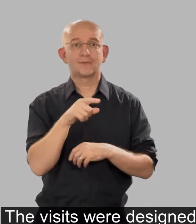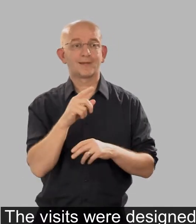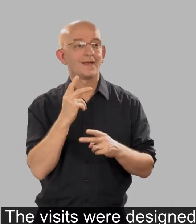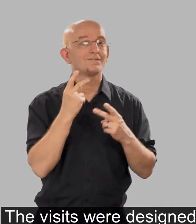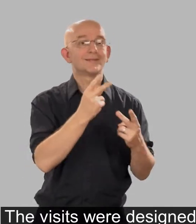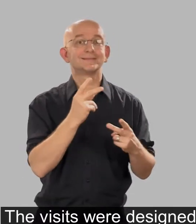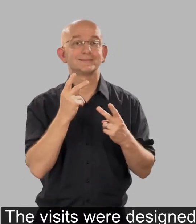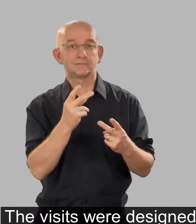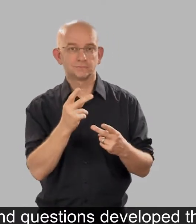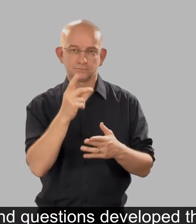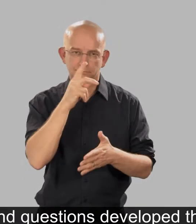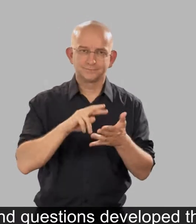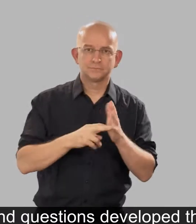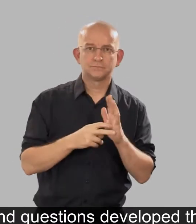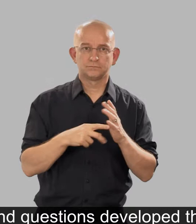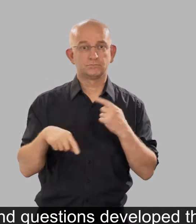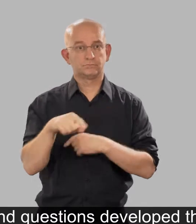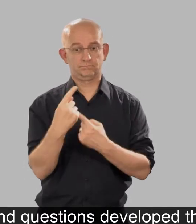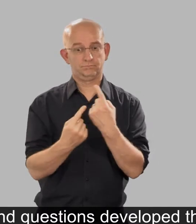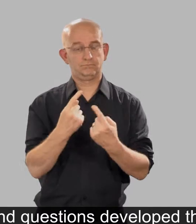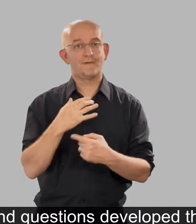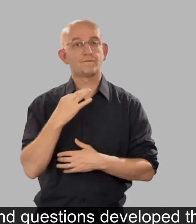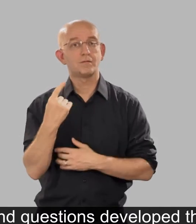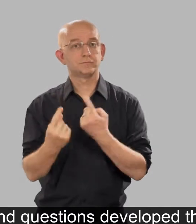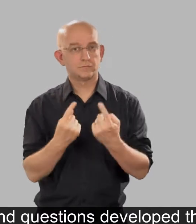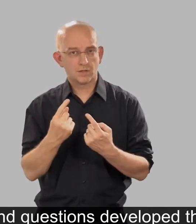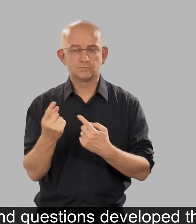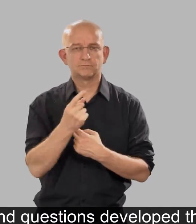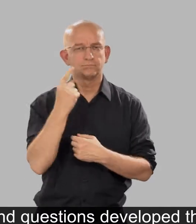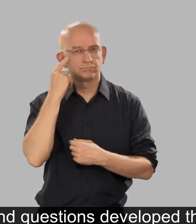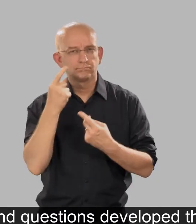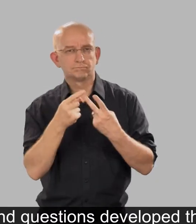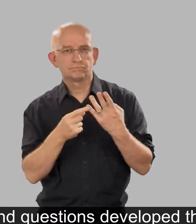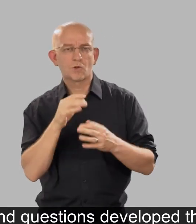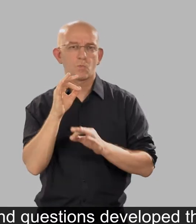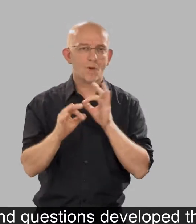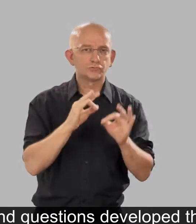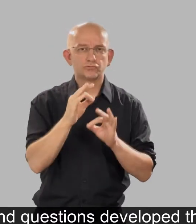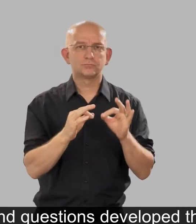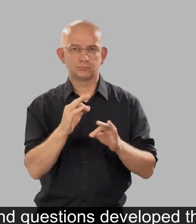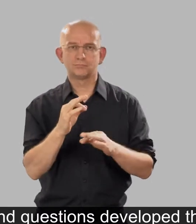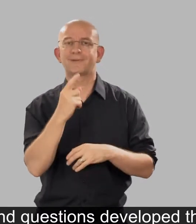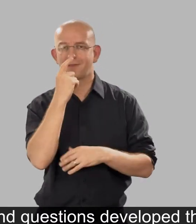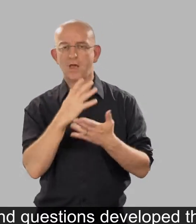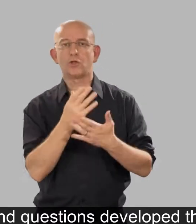The visits were designed by the volunteers and questions developed that could apply to all 3